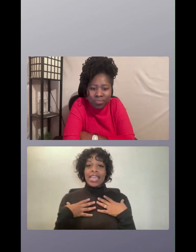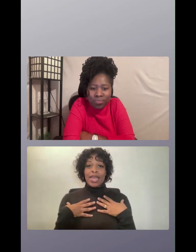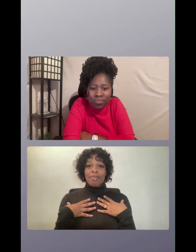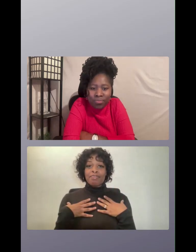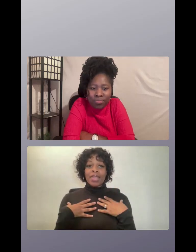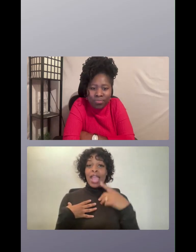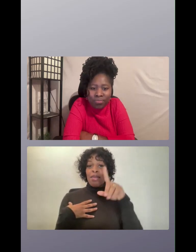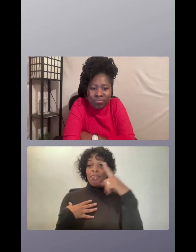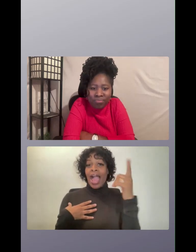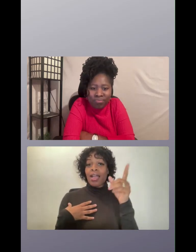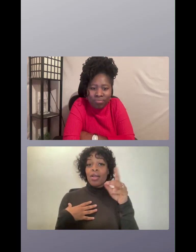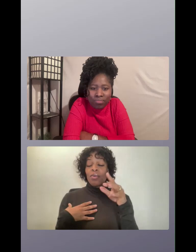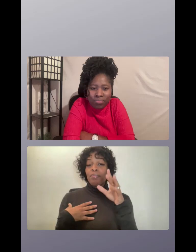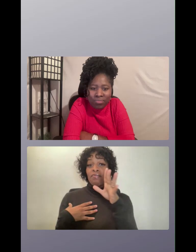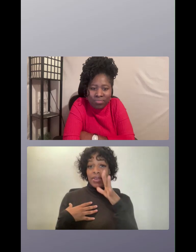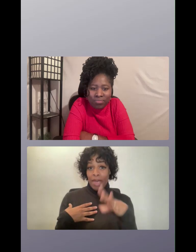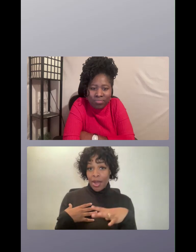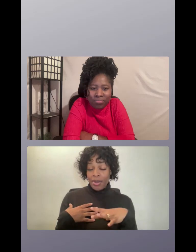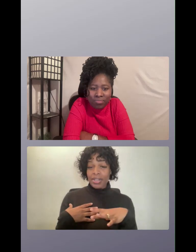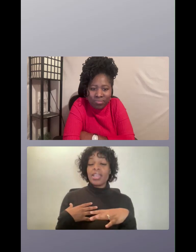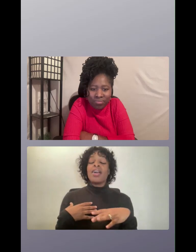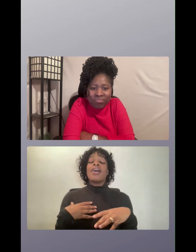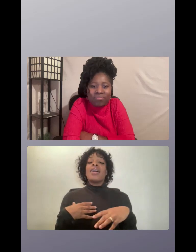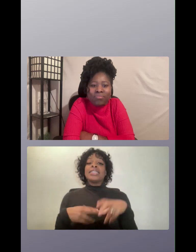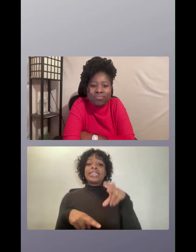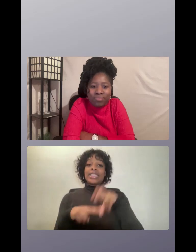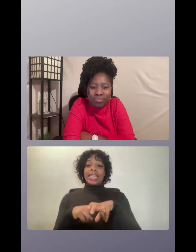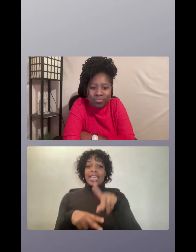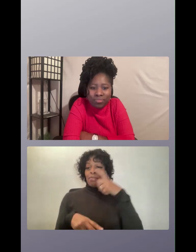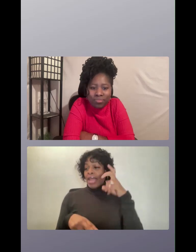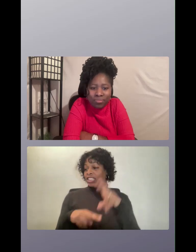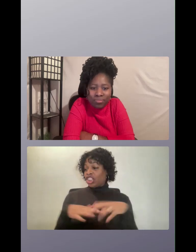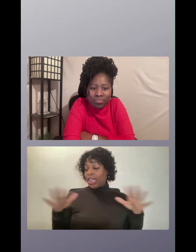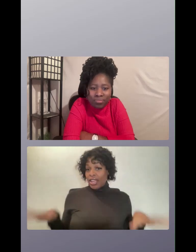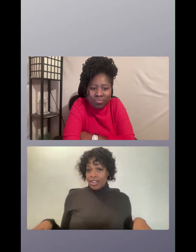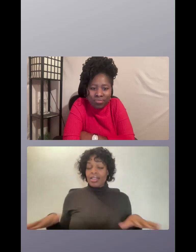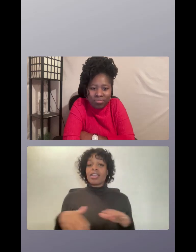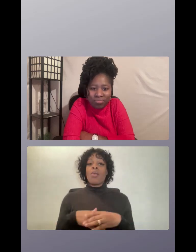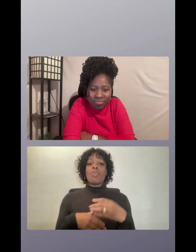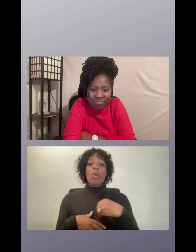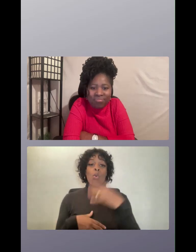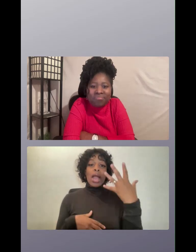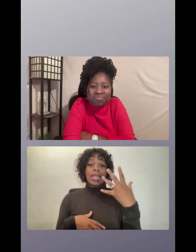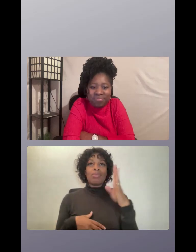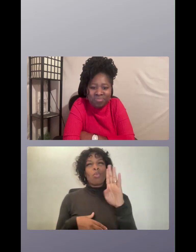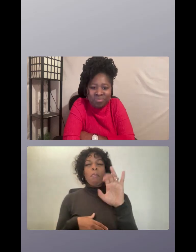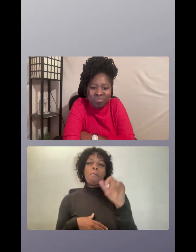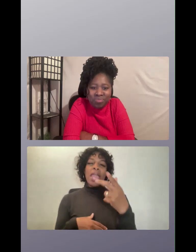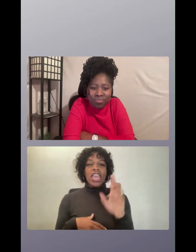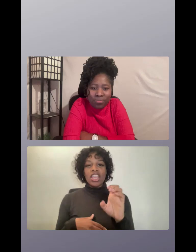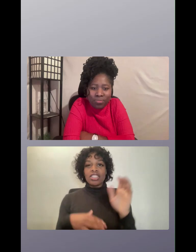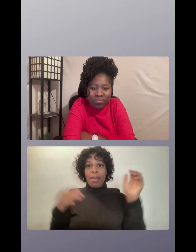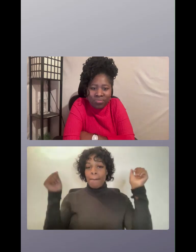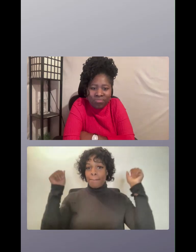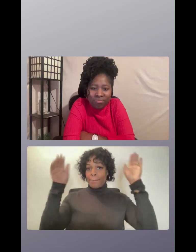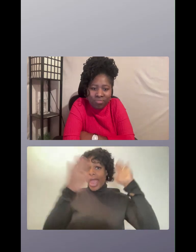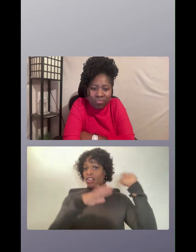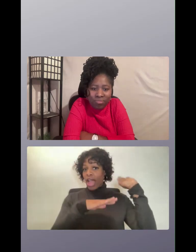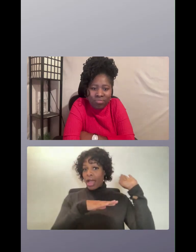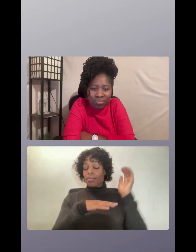I am a black female sitting in a black chair with a white